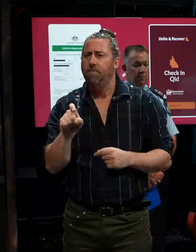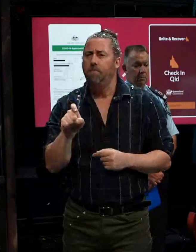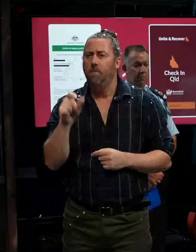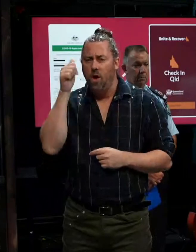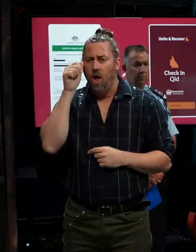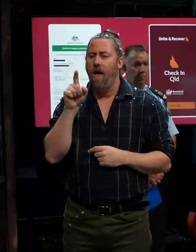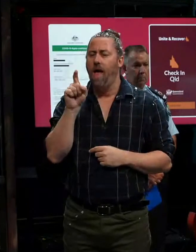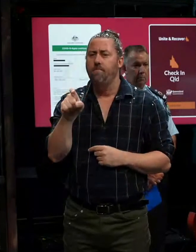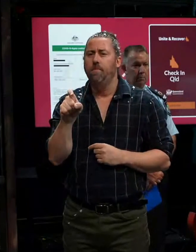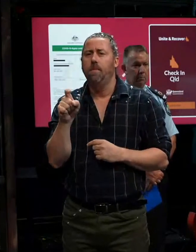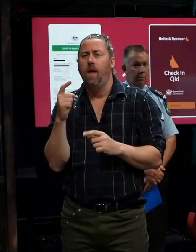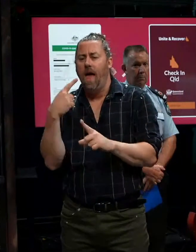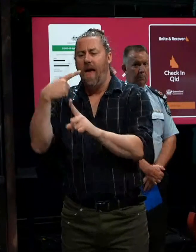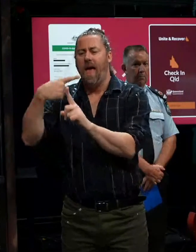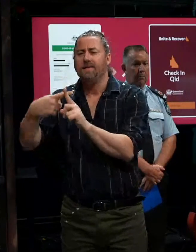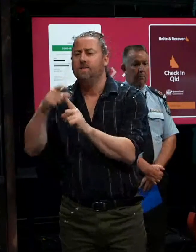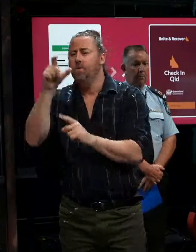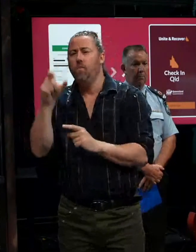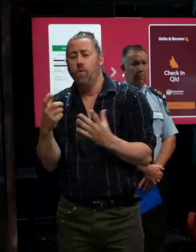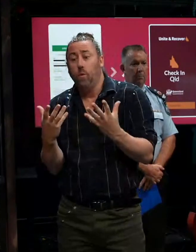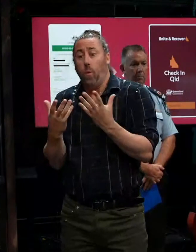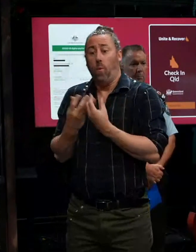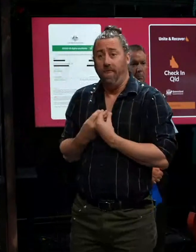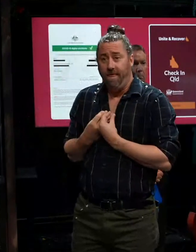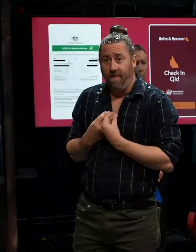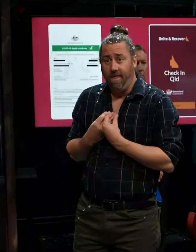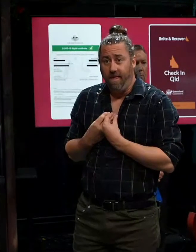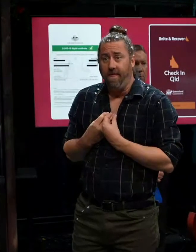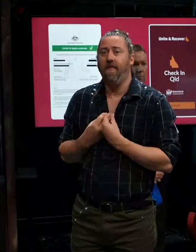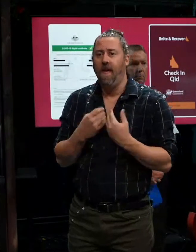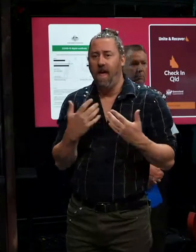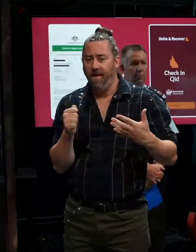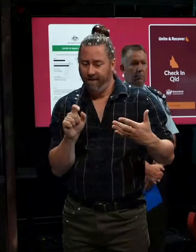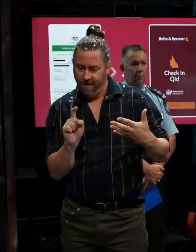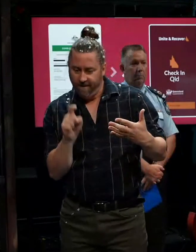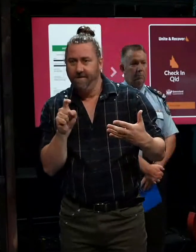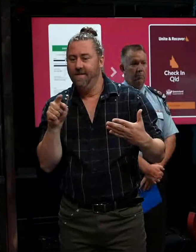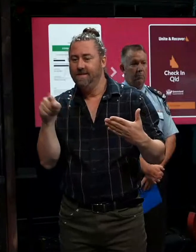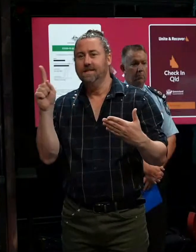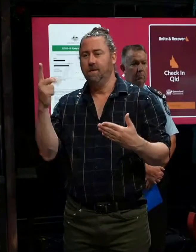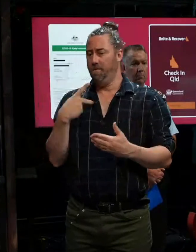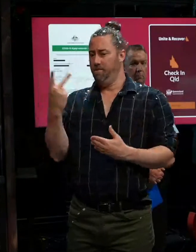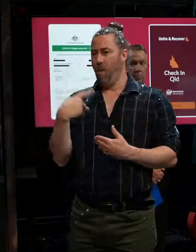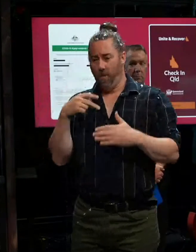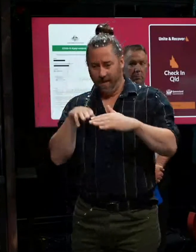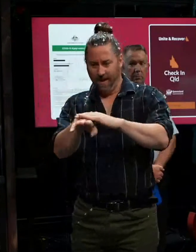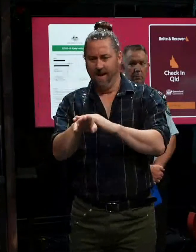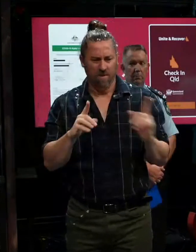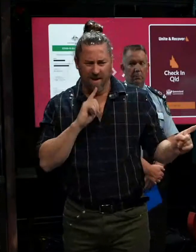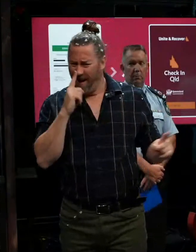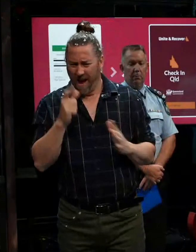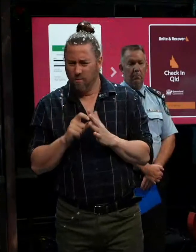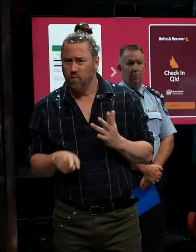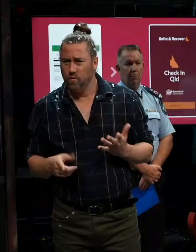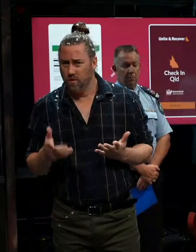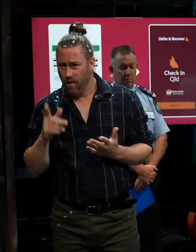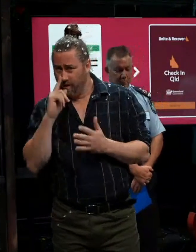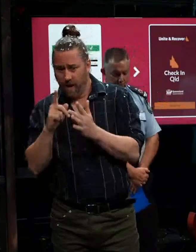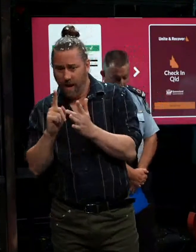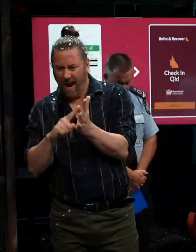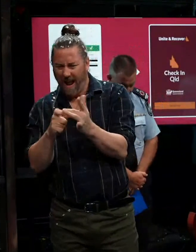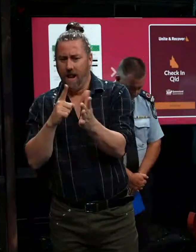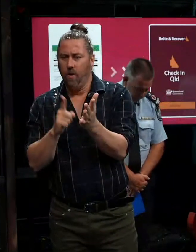green bar or a tick. You can't pretend to be somebody else unless you conduct illegal activity. But if there is a better system out there, and there